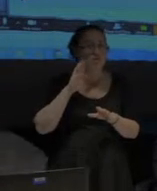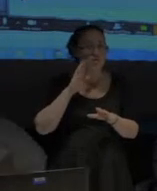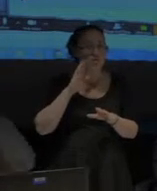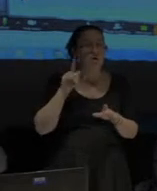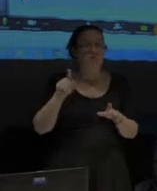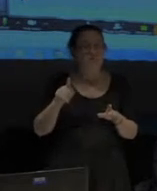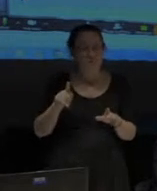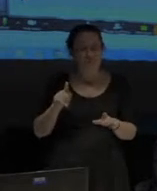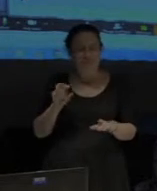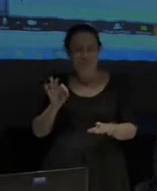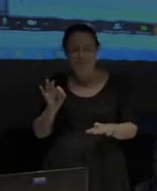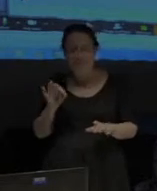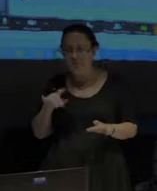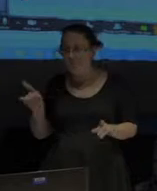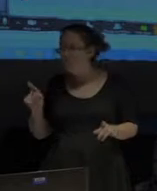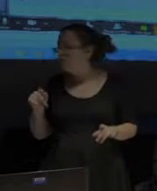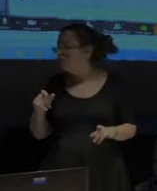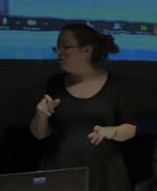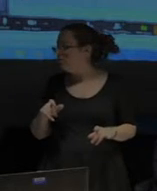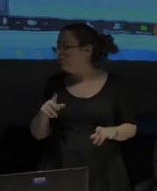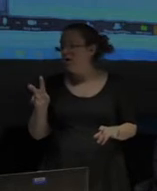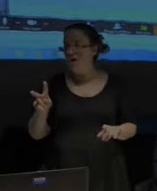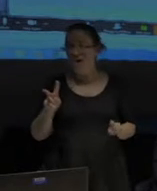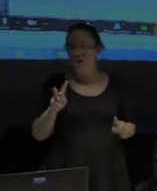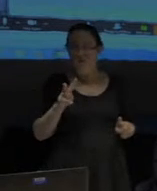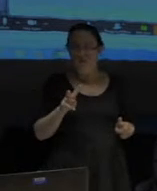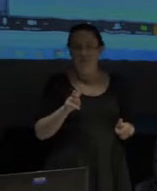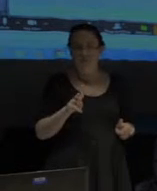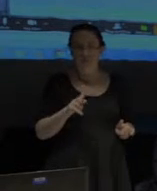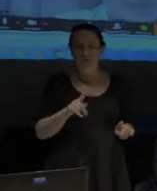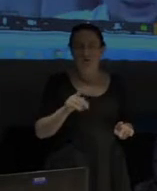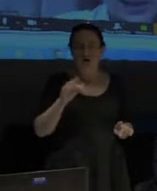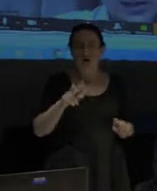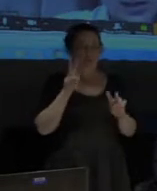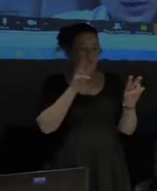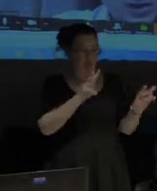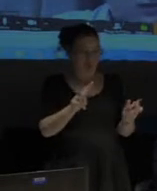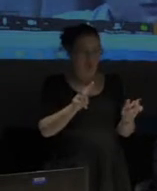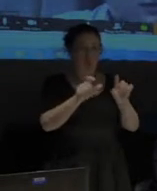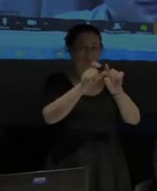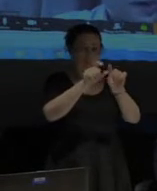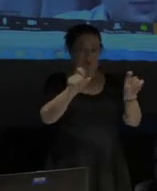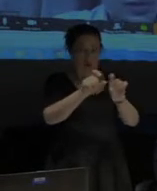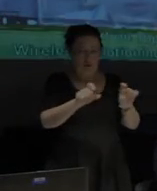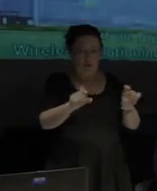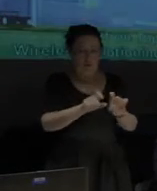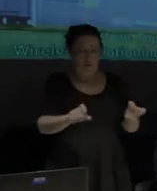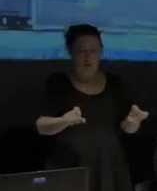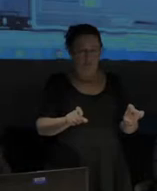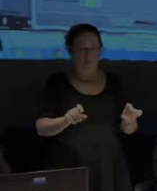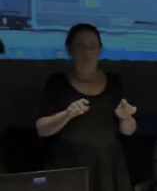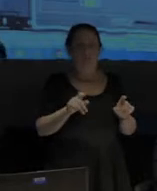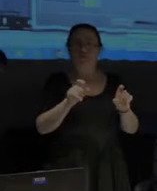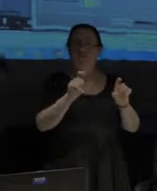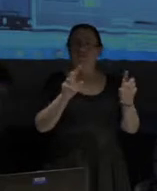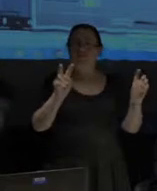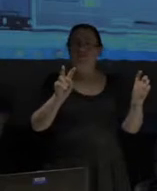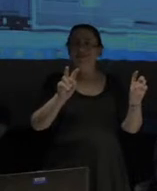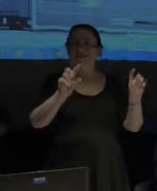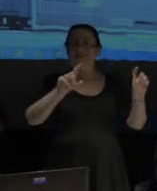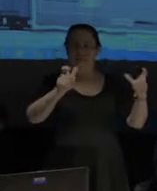I can, where... Or also following, albeit with a delay, the typing on a live